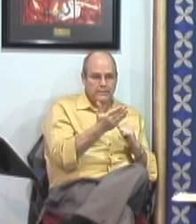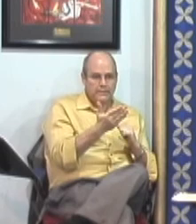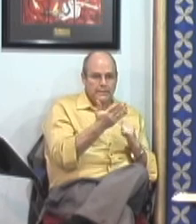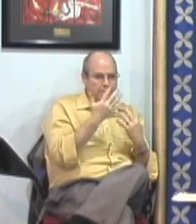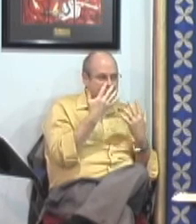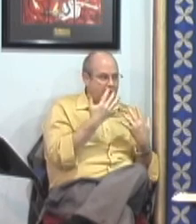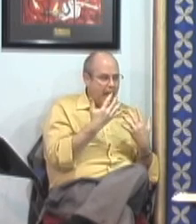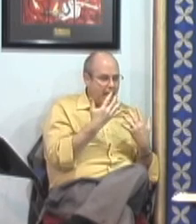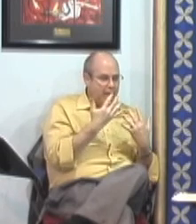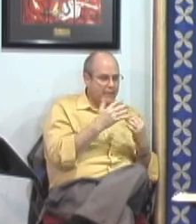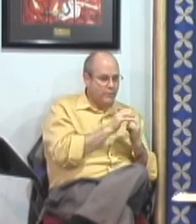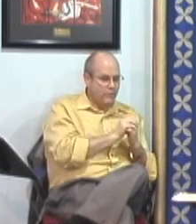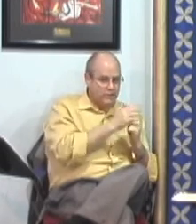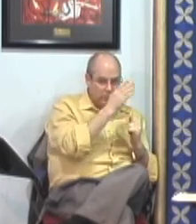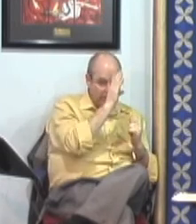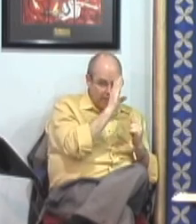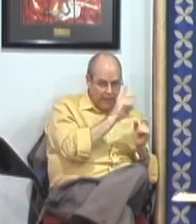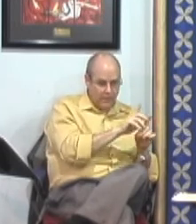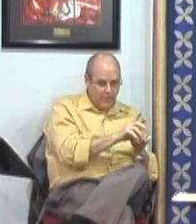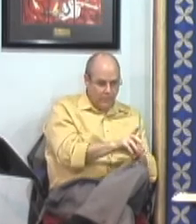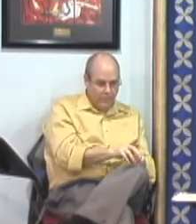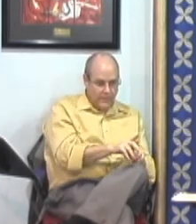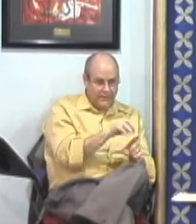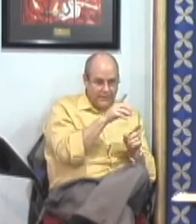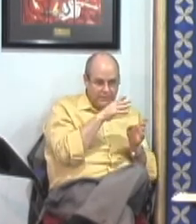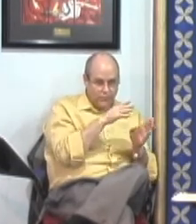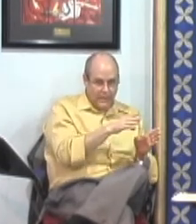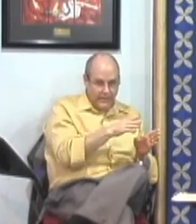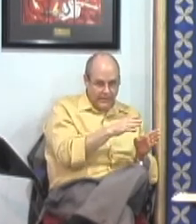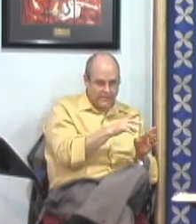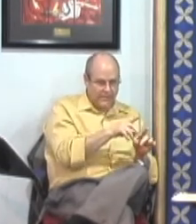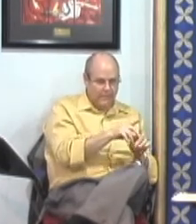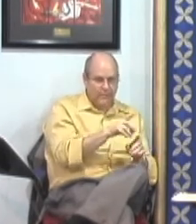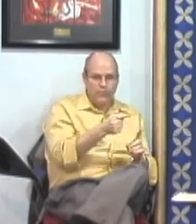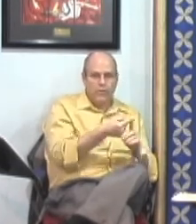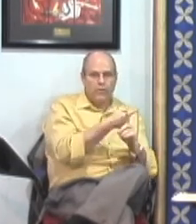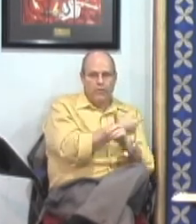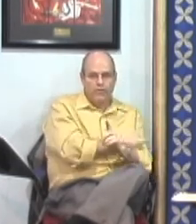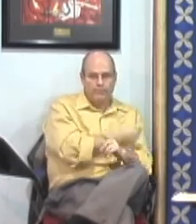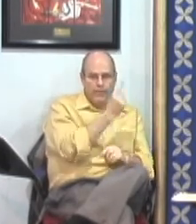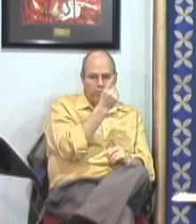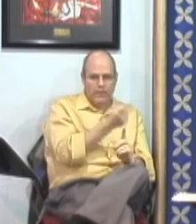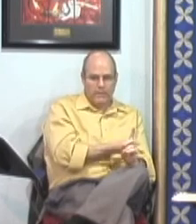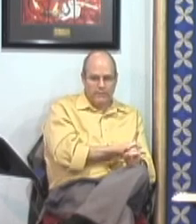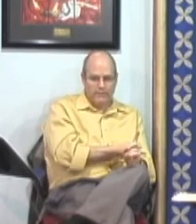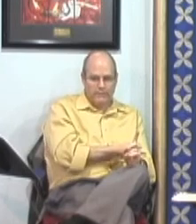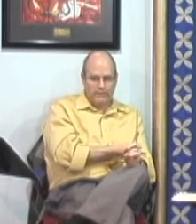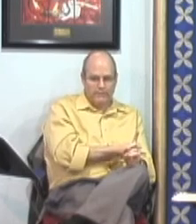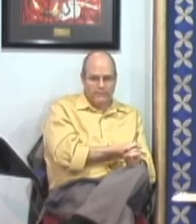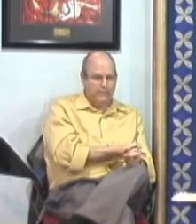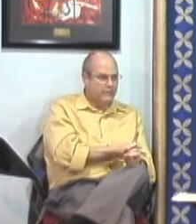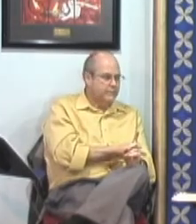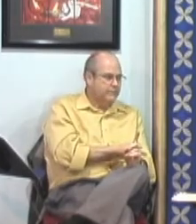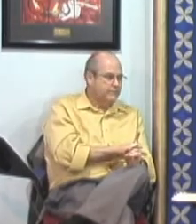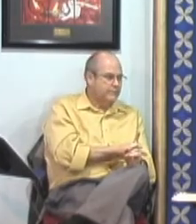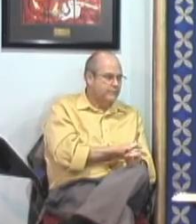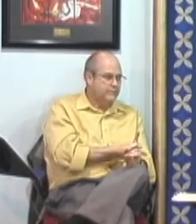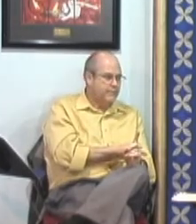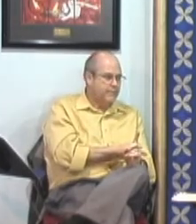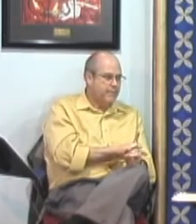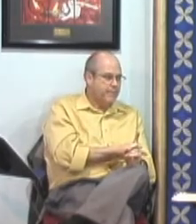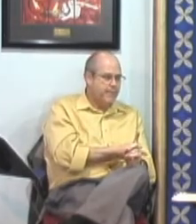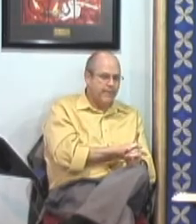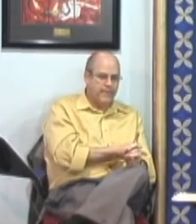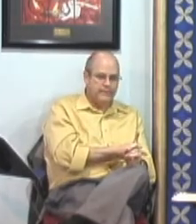it would be sad if we were worshiping God according to his ways, but we were off by a month, right? On the days that he appointed to do that.